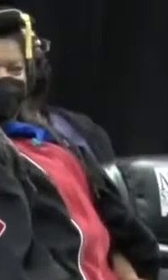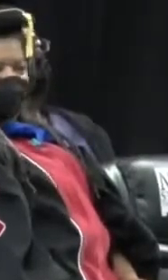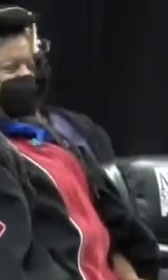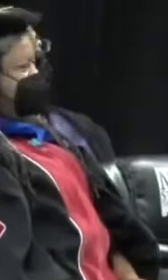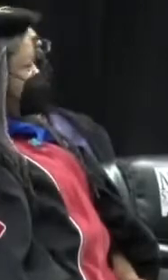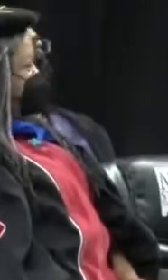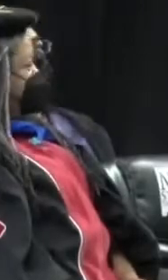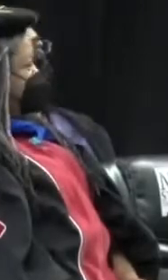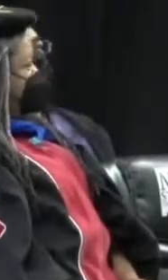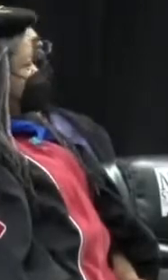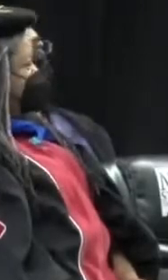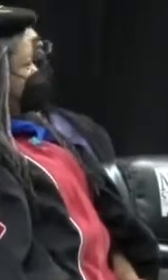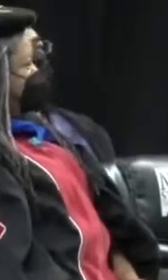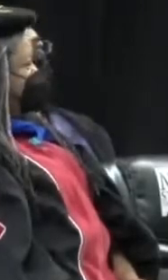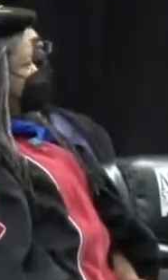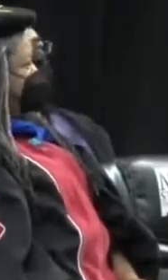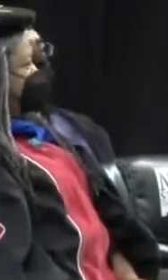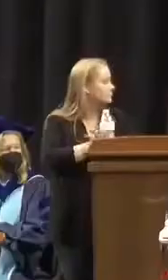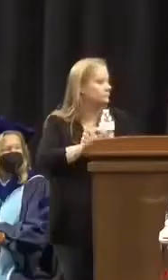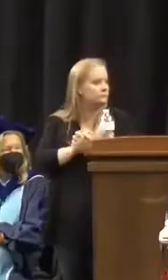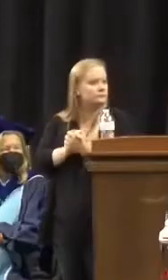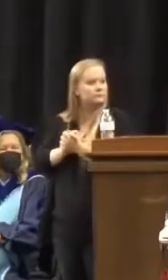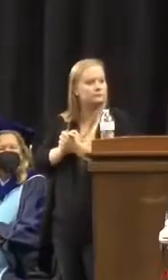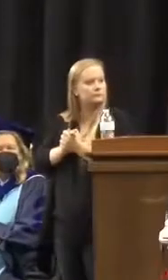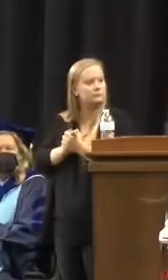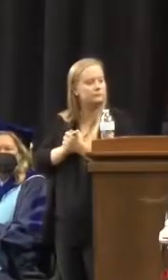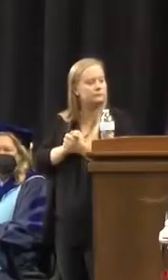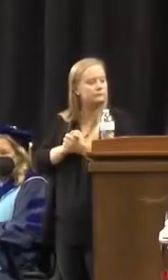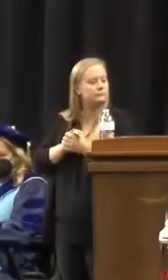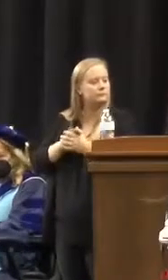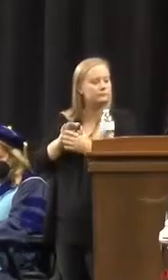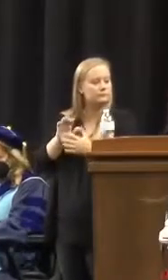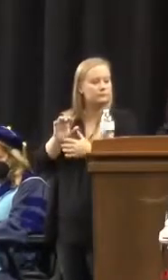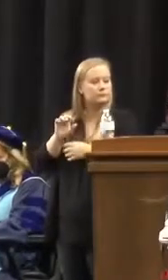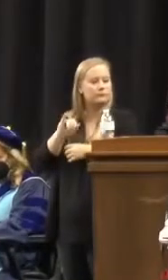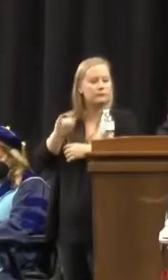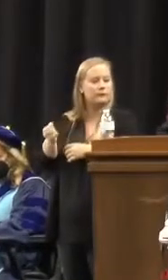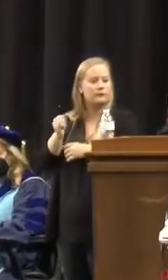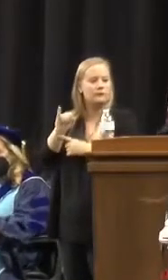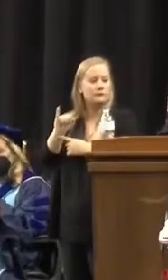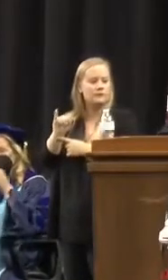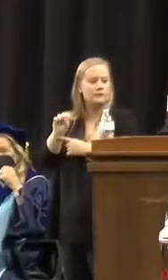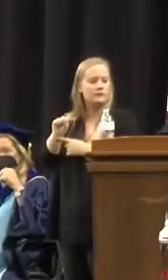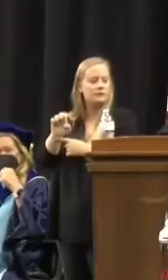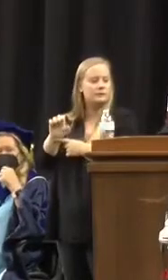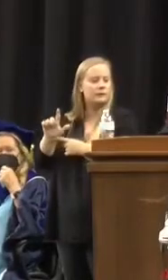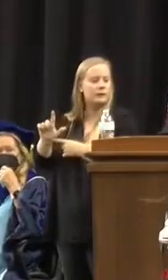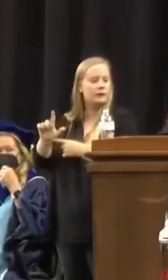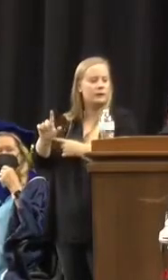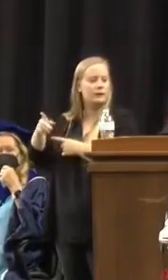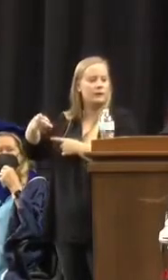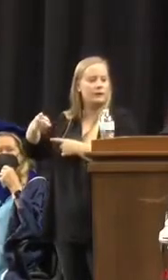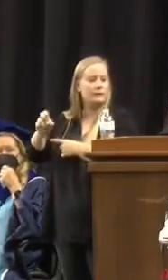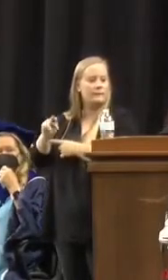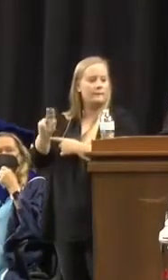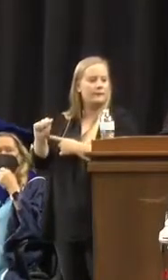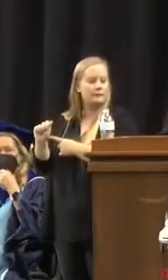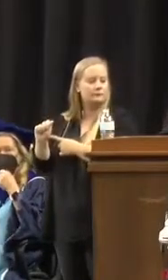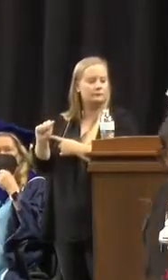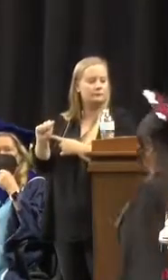No, because you said Angel Miguel, and I thought you were switching it. So that's all. Giselle Peña,